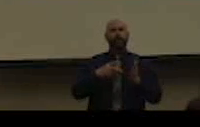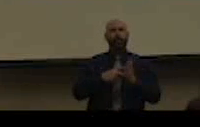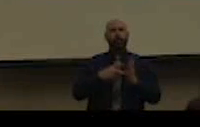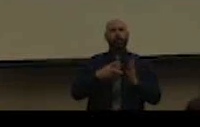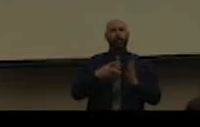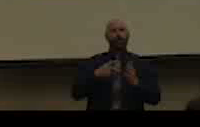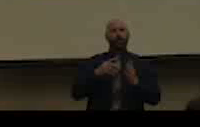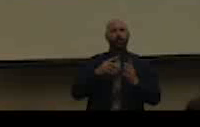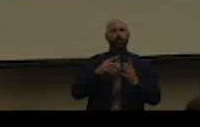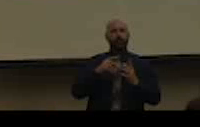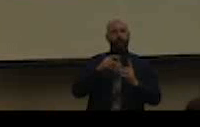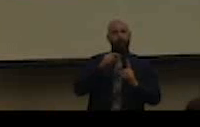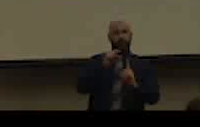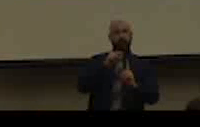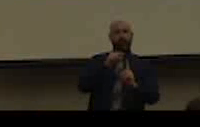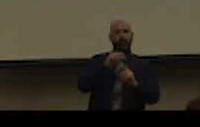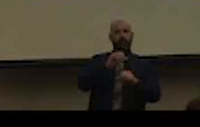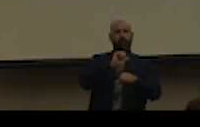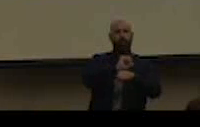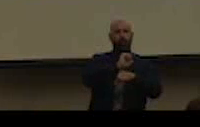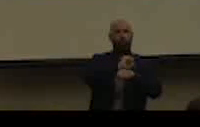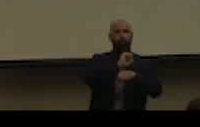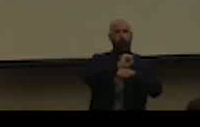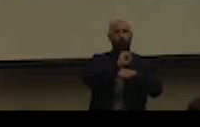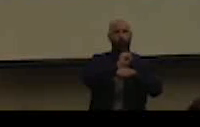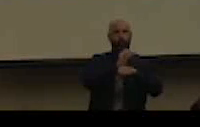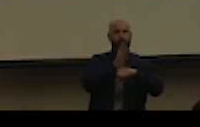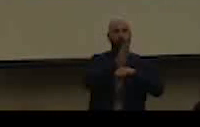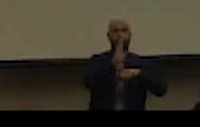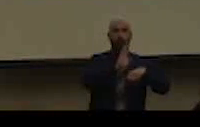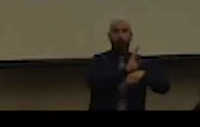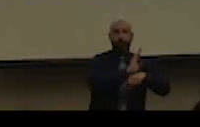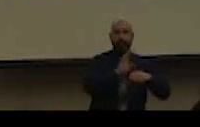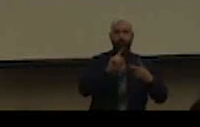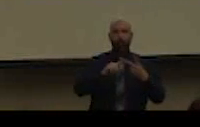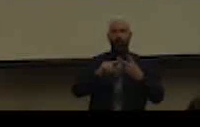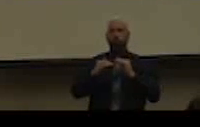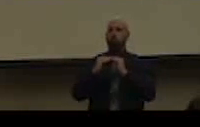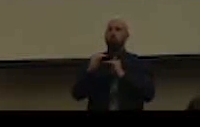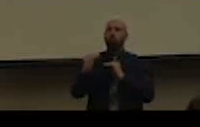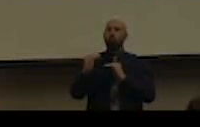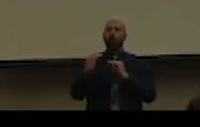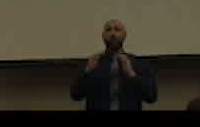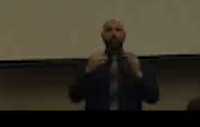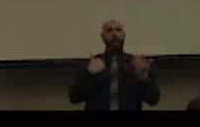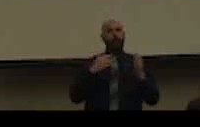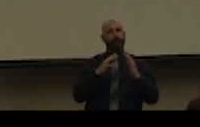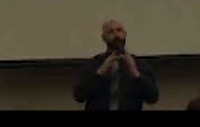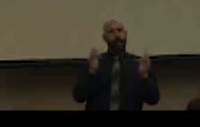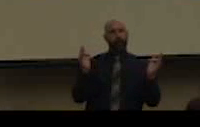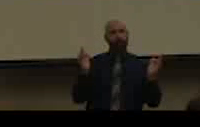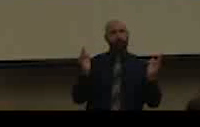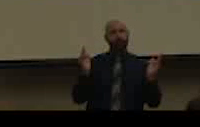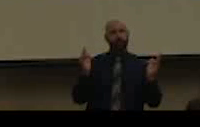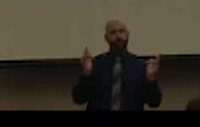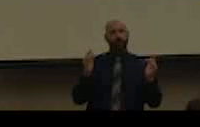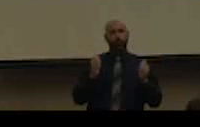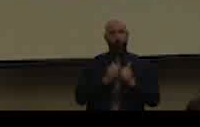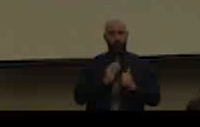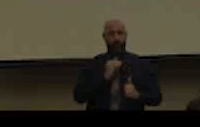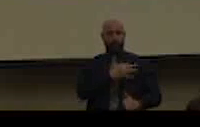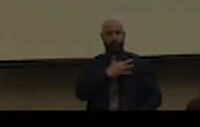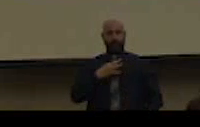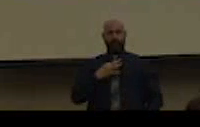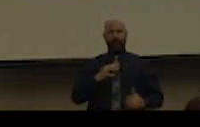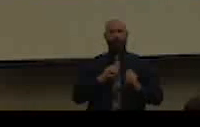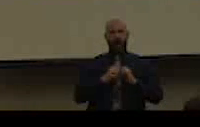really insanely busy or steady pace, and there's variance, and you know, we have the staff we have, how do you adjust and maneuver there